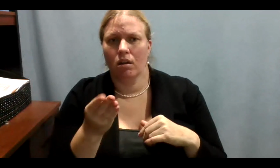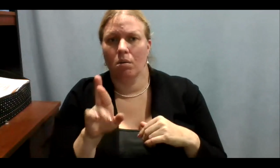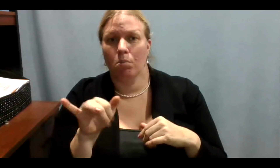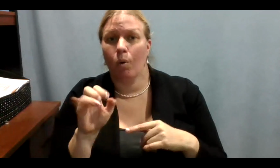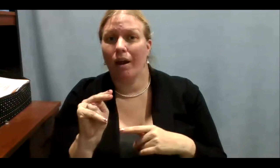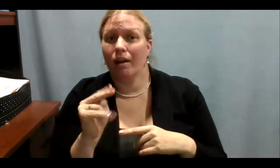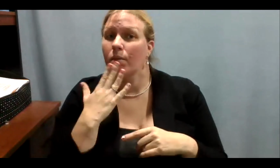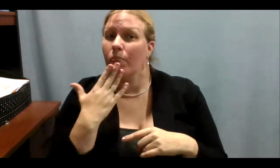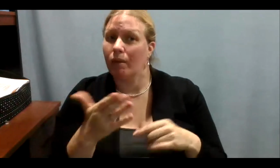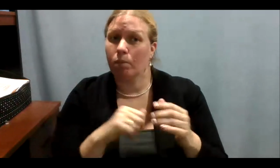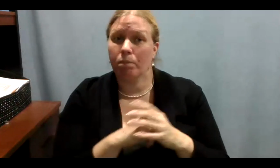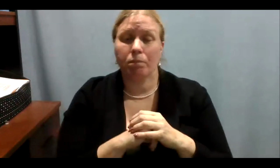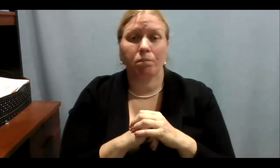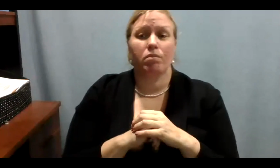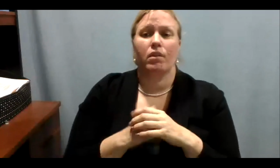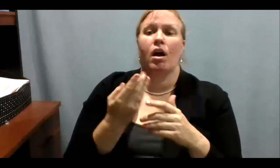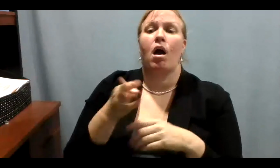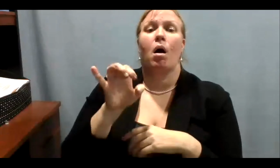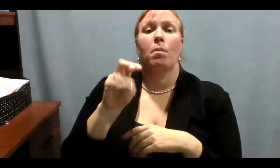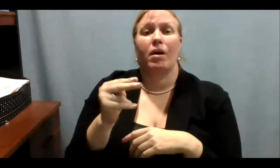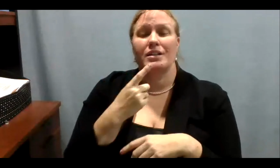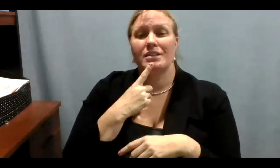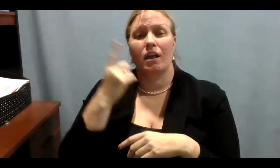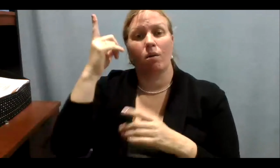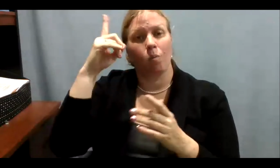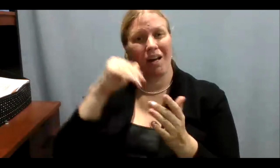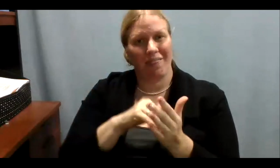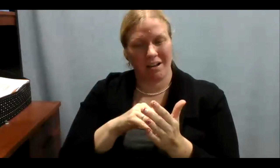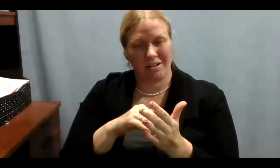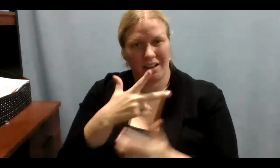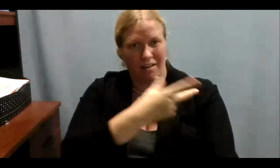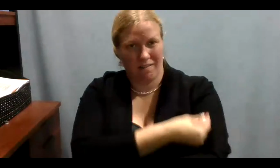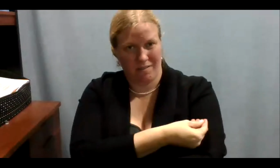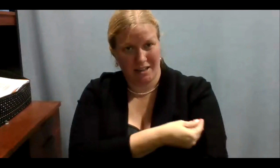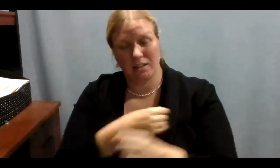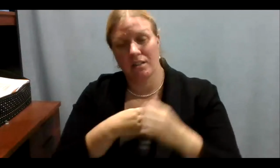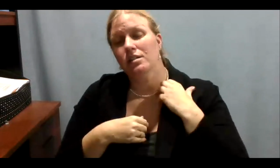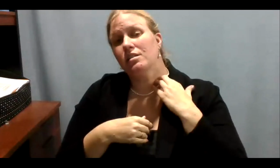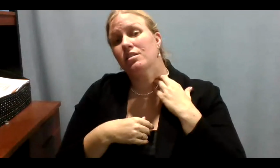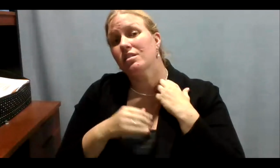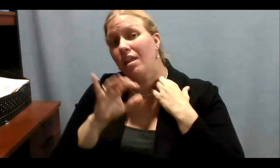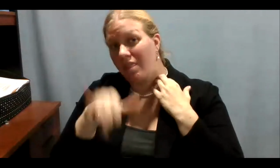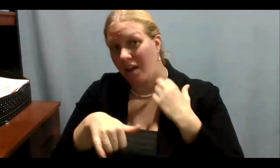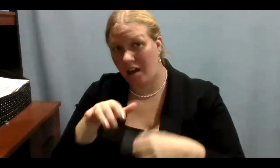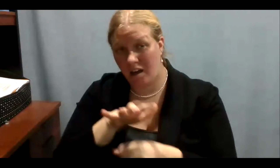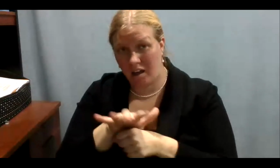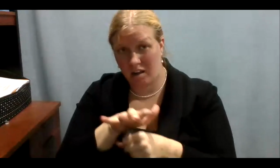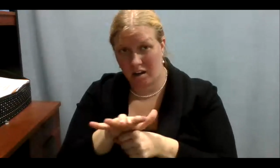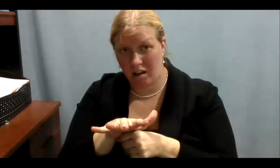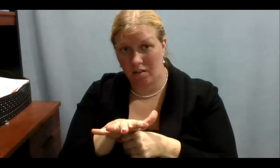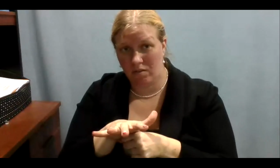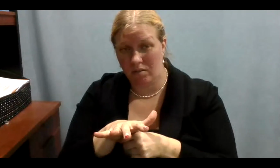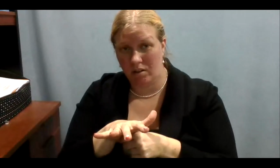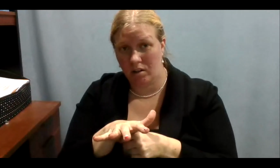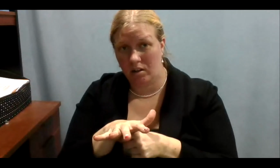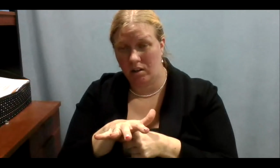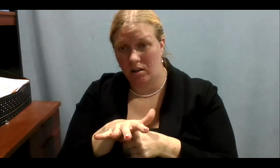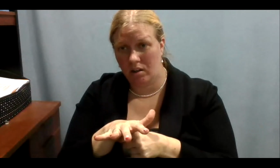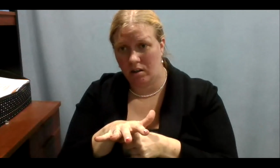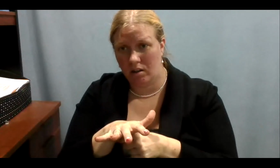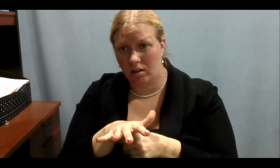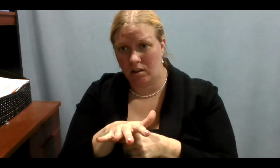Thank you. So the 1,000 vaccine order, is that enough to stay on track with, at the last